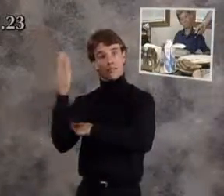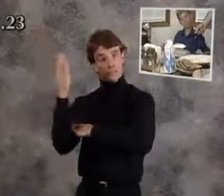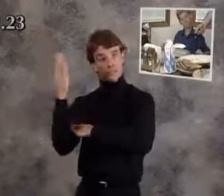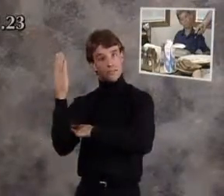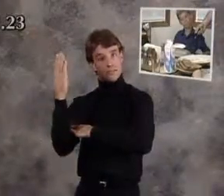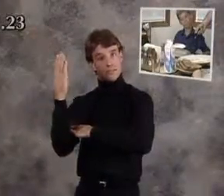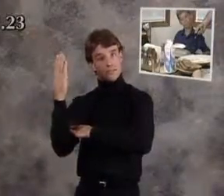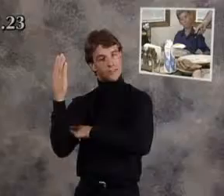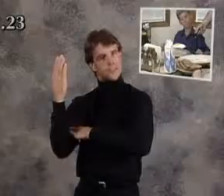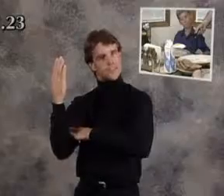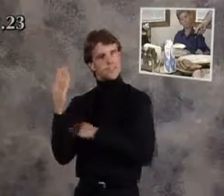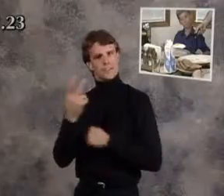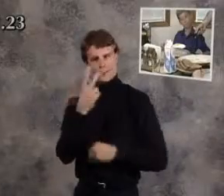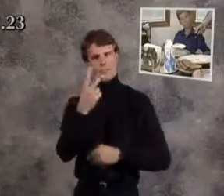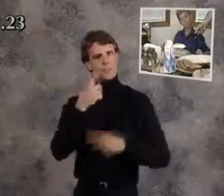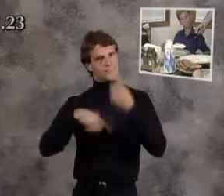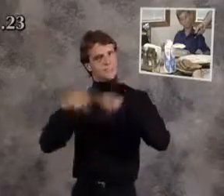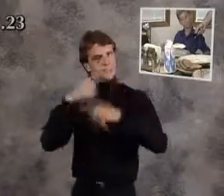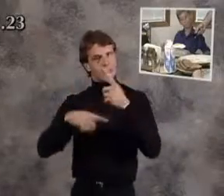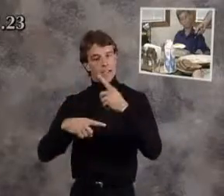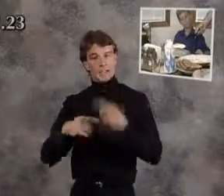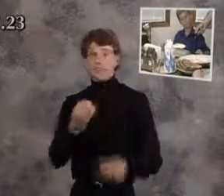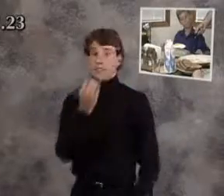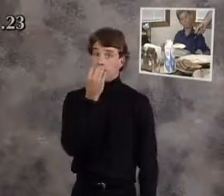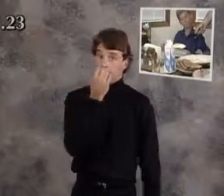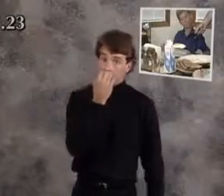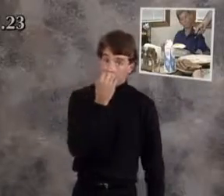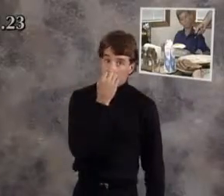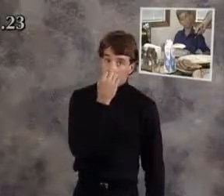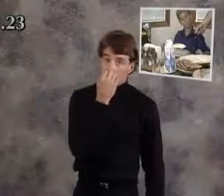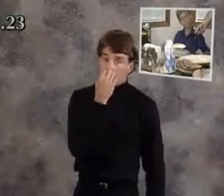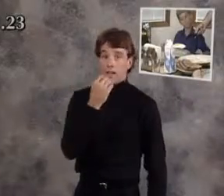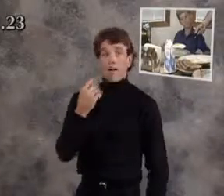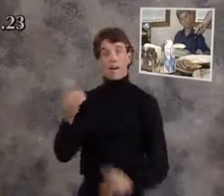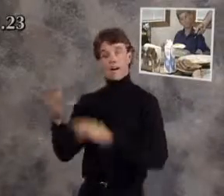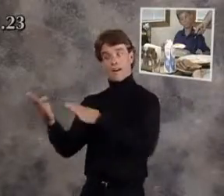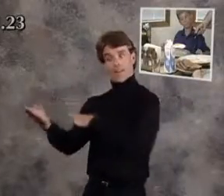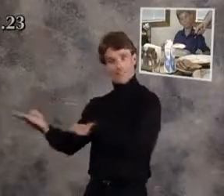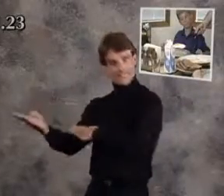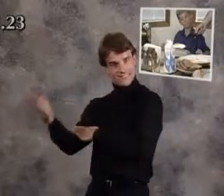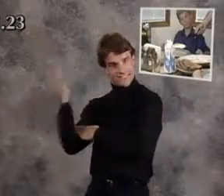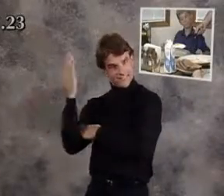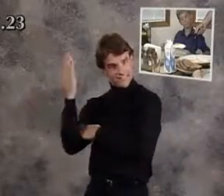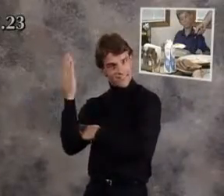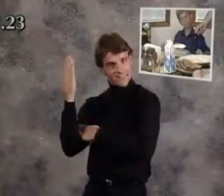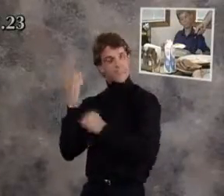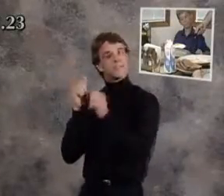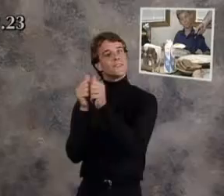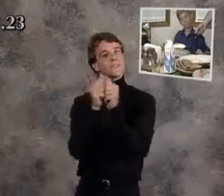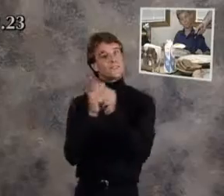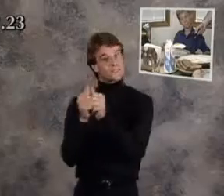Breakfast. This is a compound sign using food and morning.